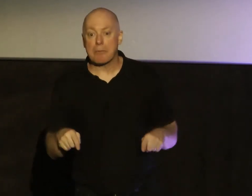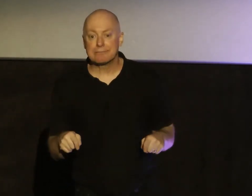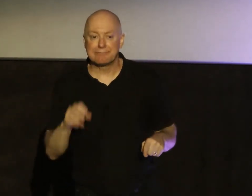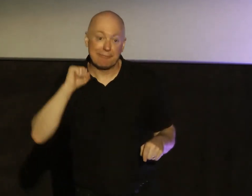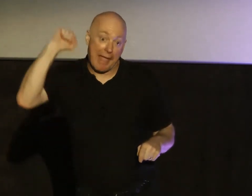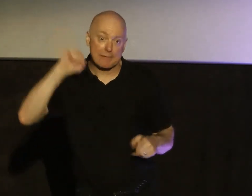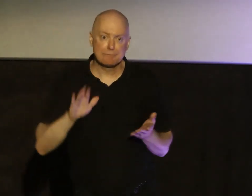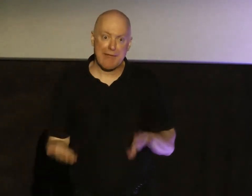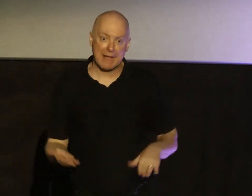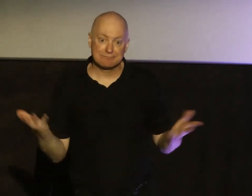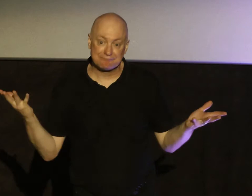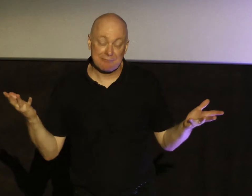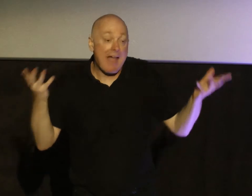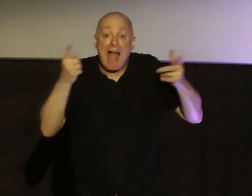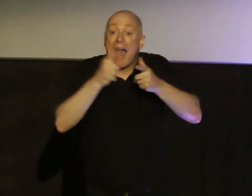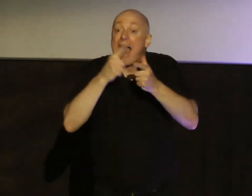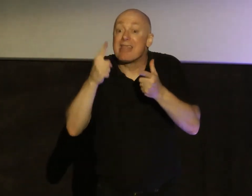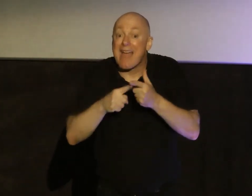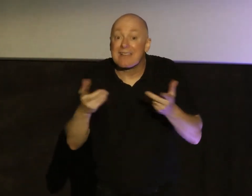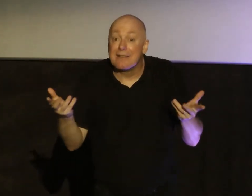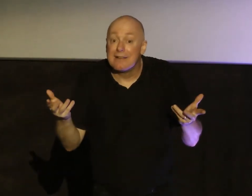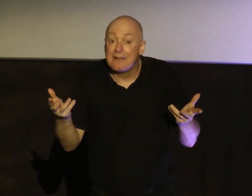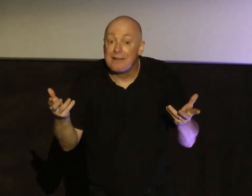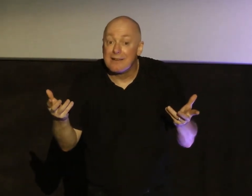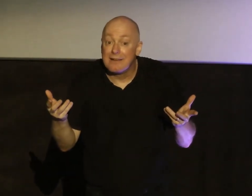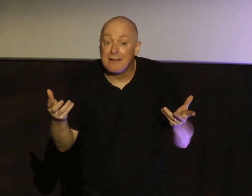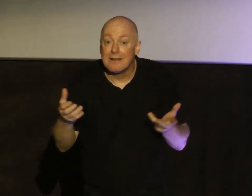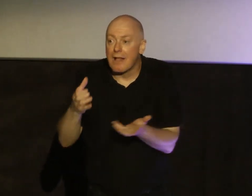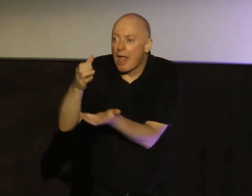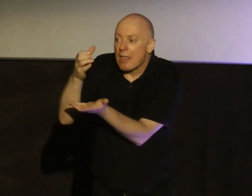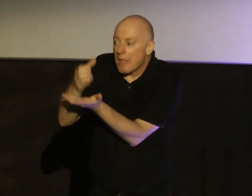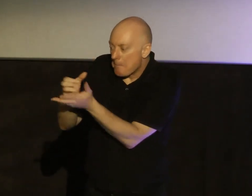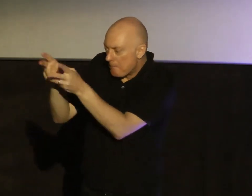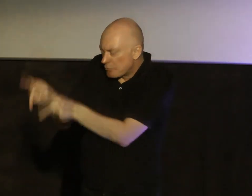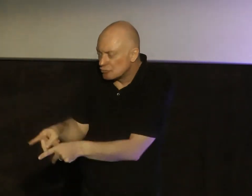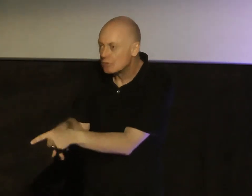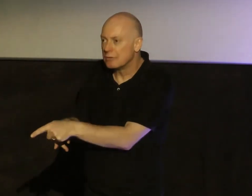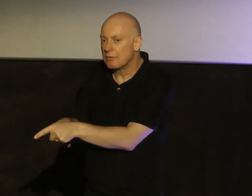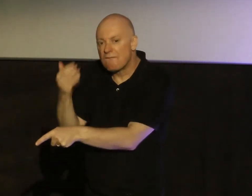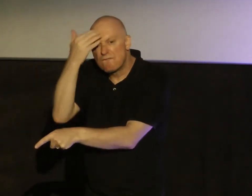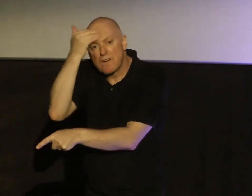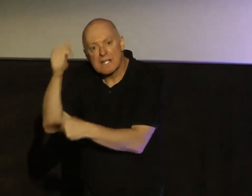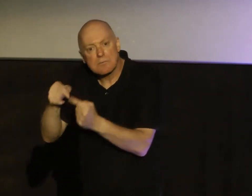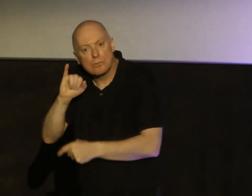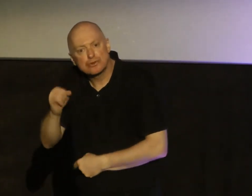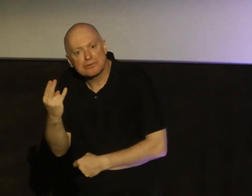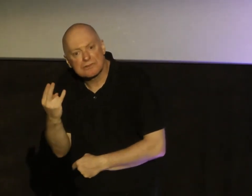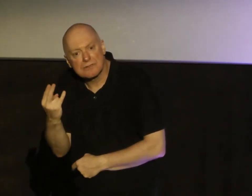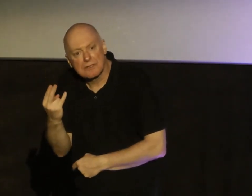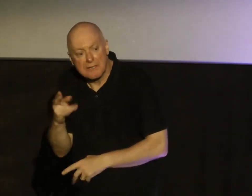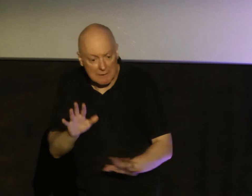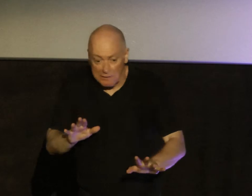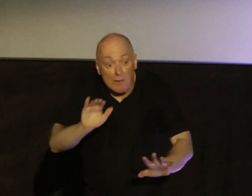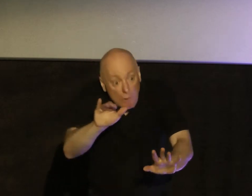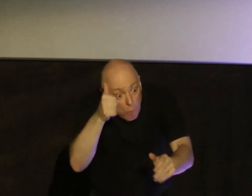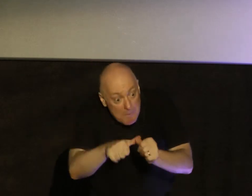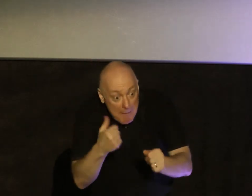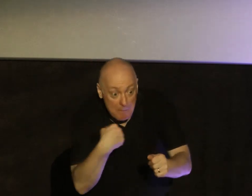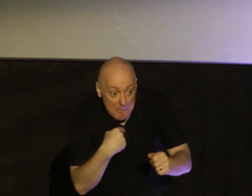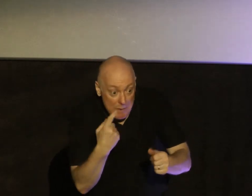happens. And then the cupbearer forgets Joseph. Joseph says, "Remember me when you get out. Remember